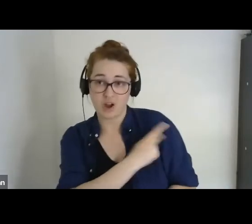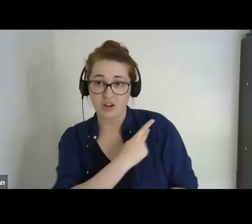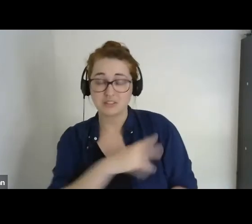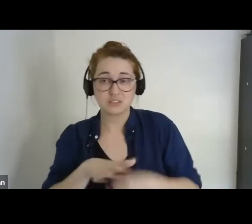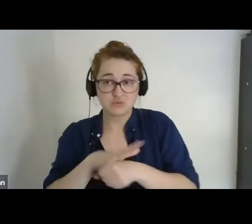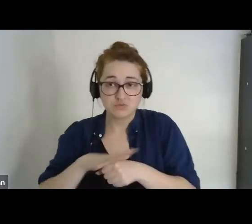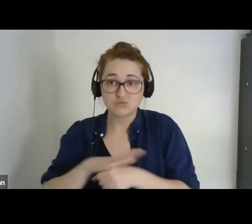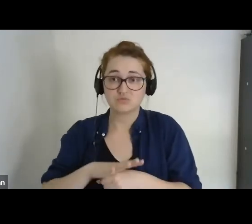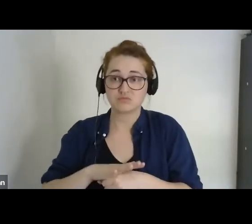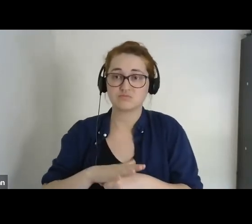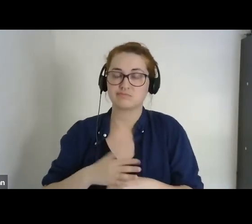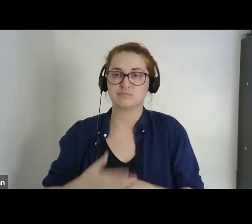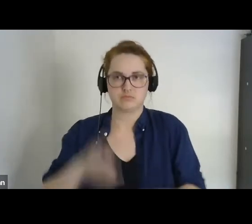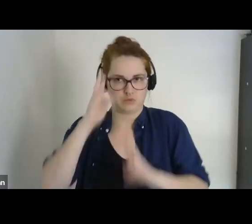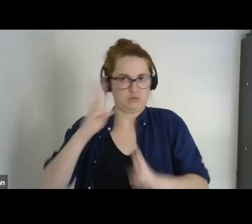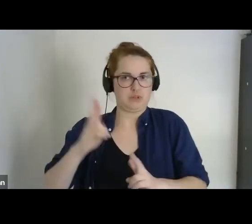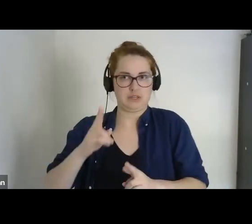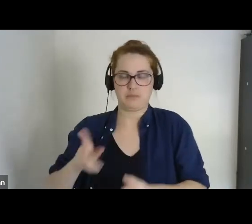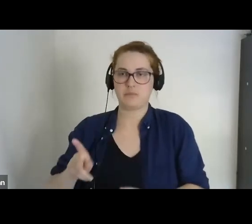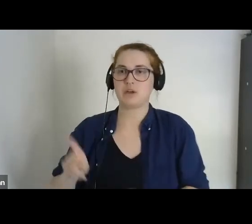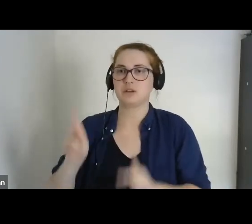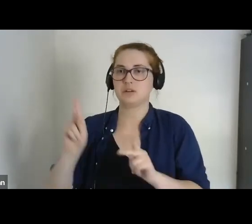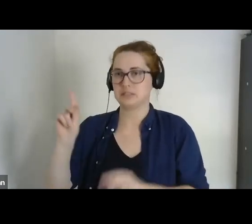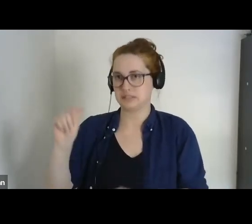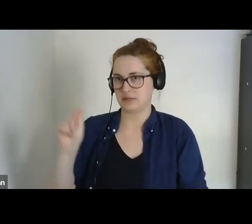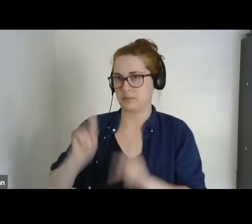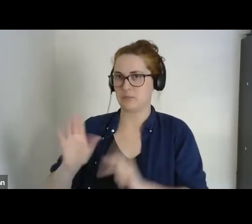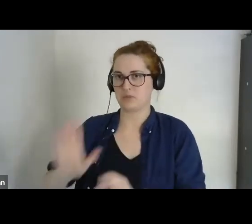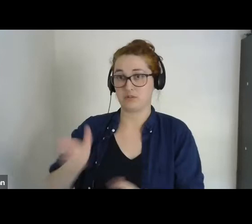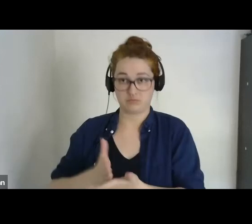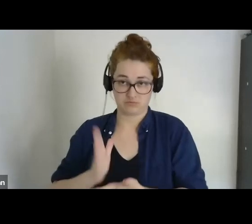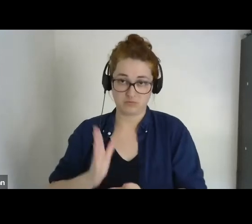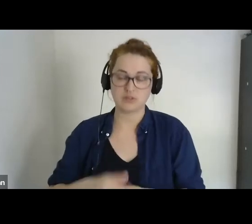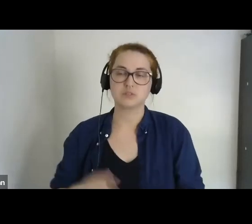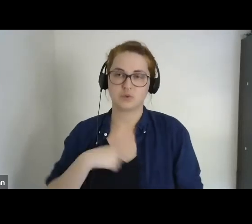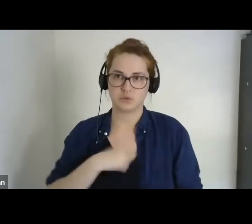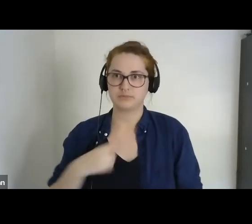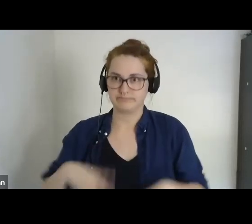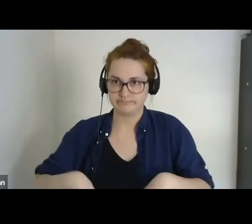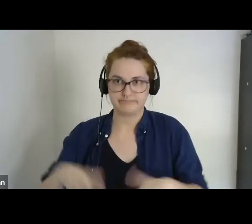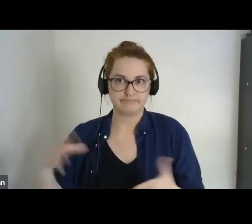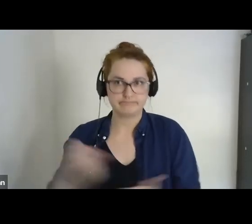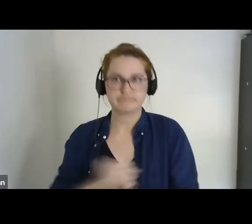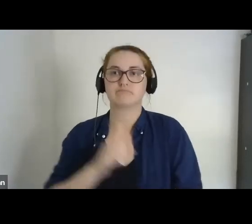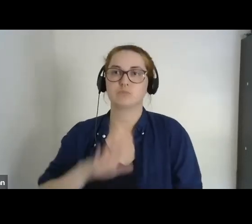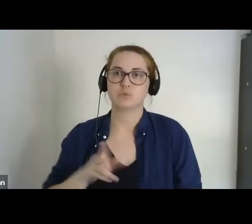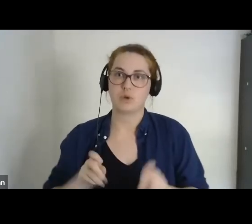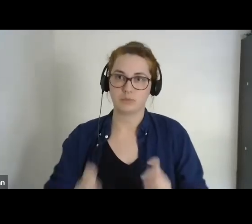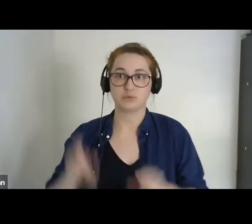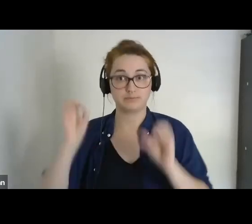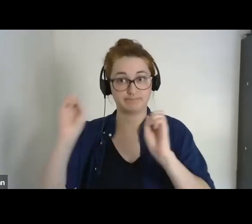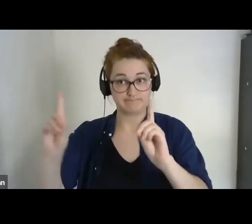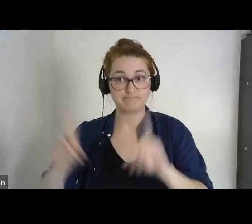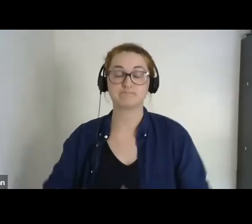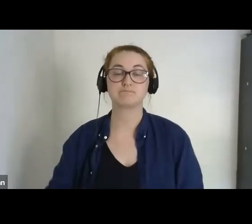promote and respect the rights of people with disabilities. And so we try to take those opportunities to do that as much as we can. Arch